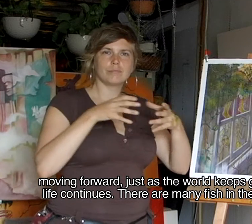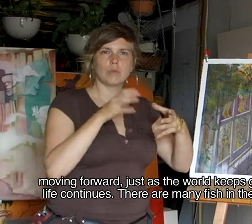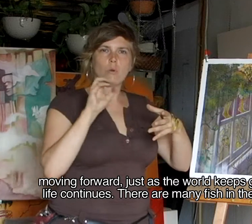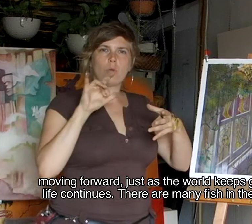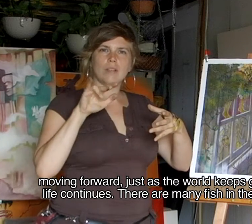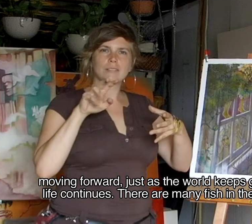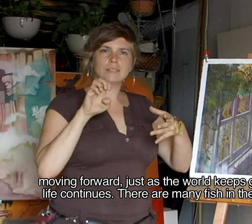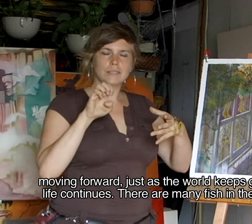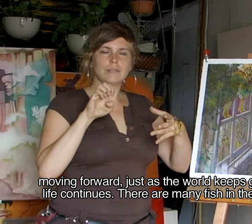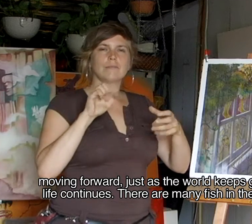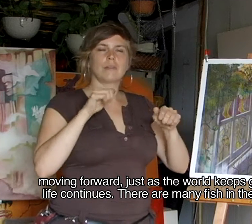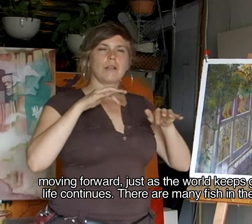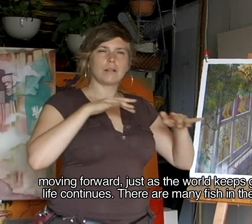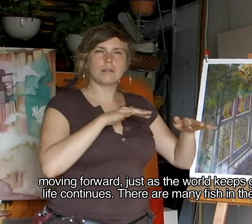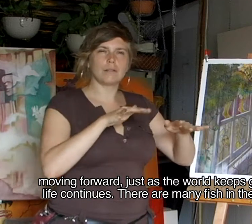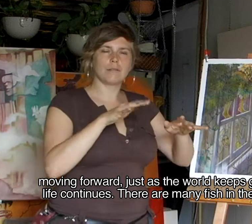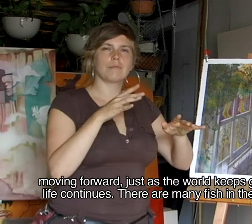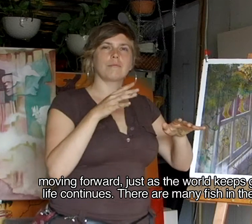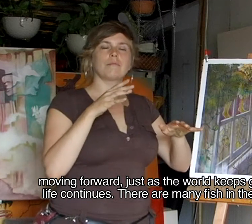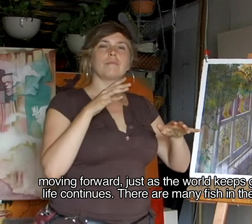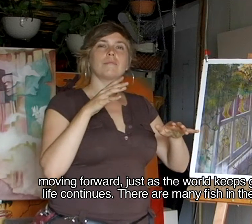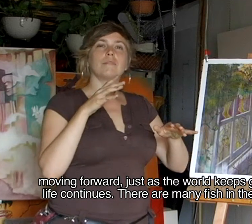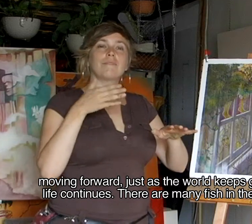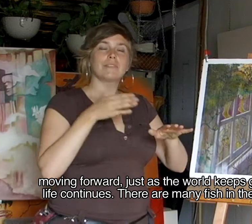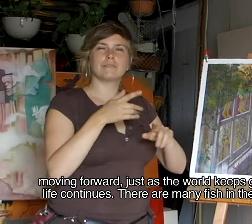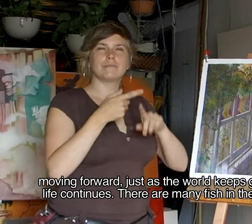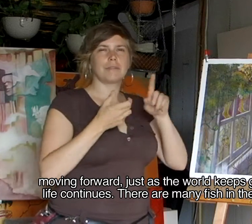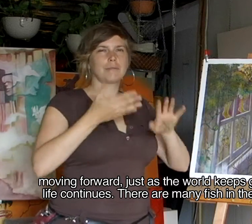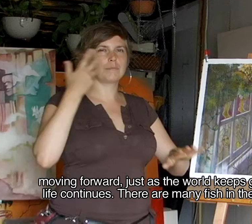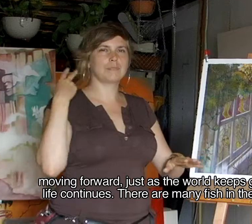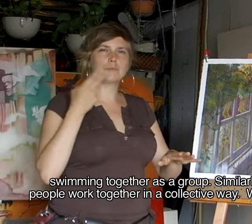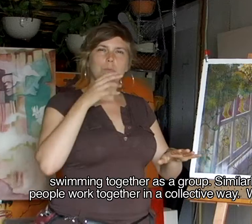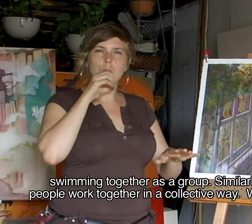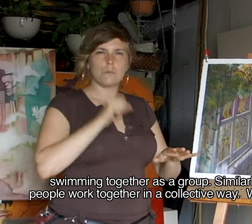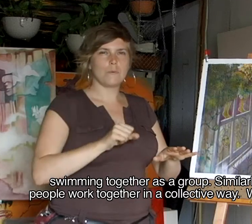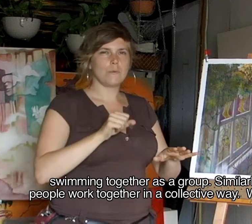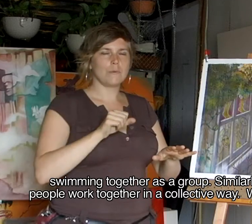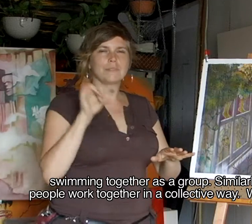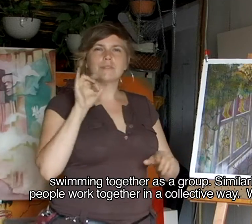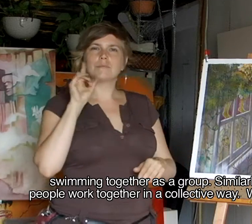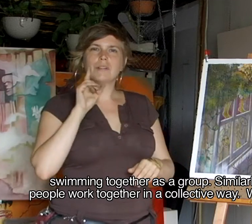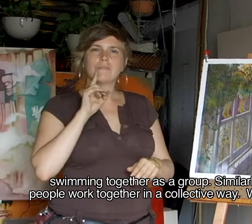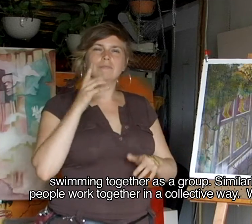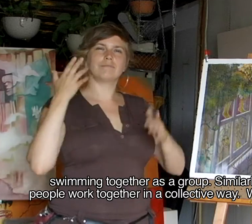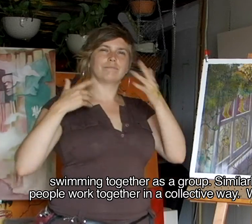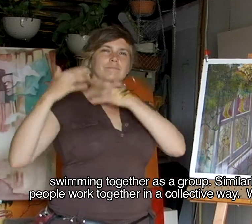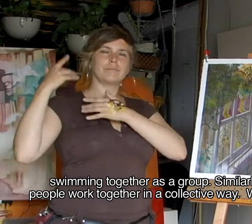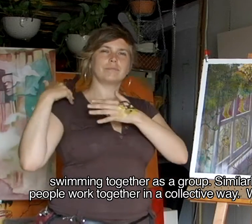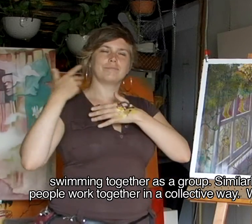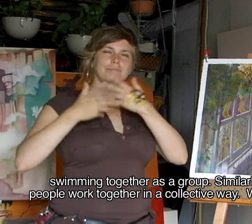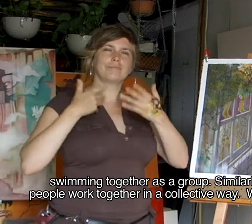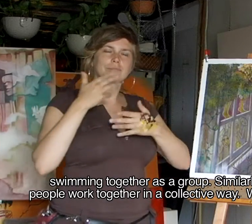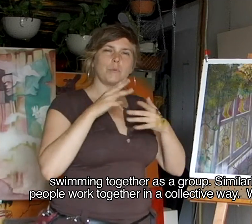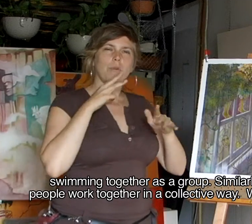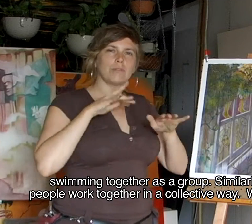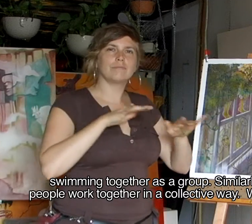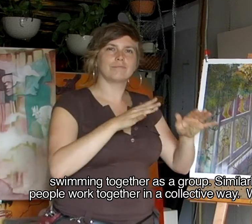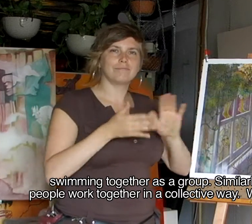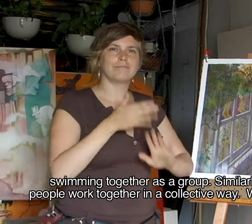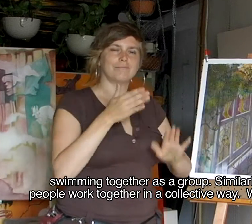unfold, but others keep pulling the line off course. The timeline continues out the door